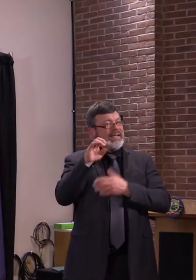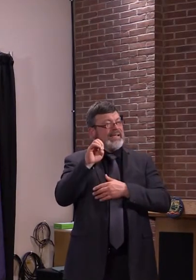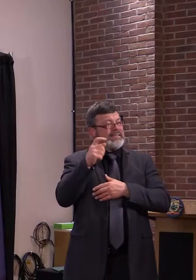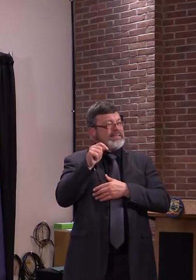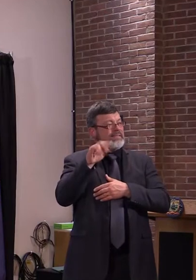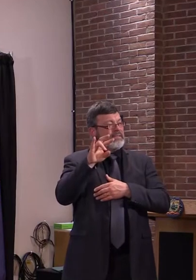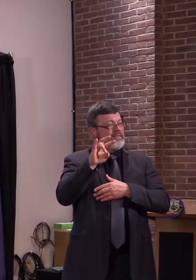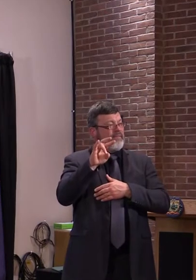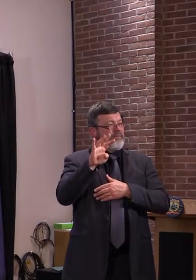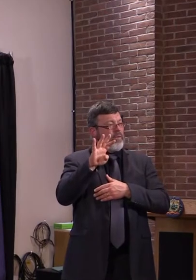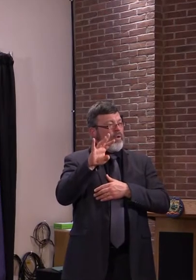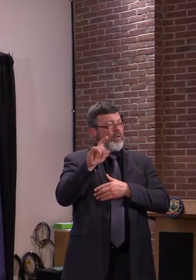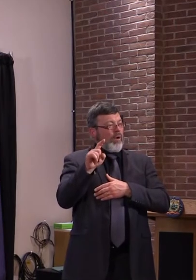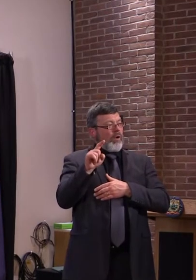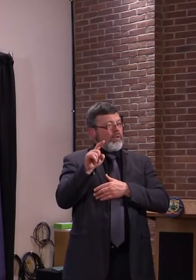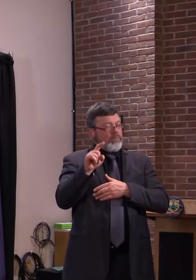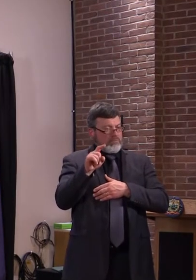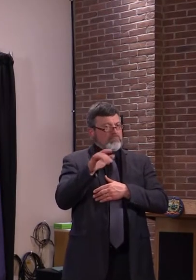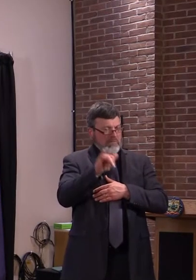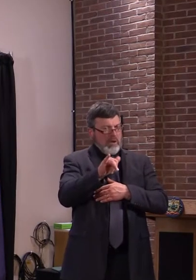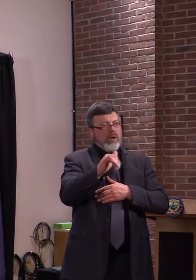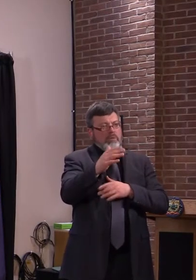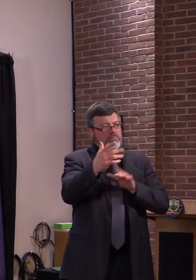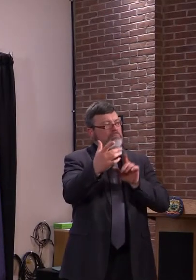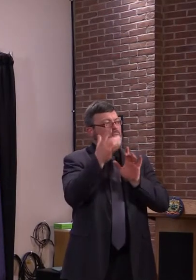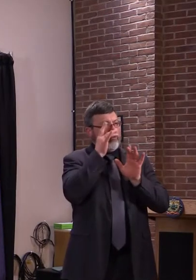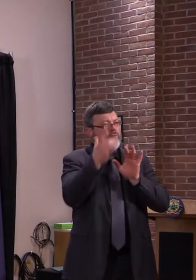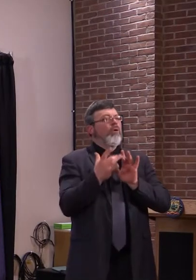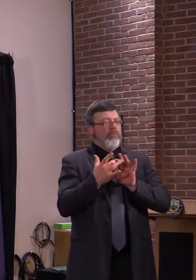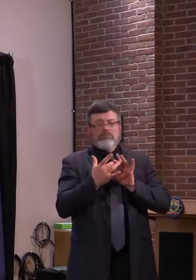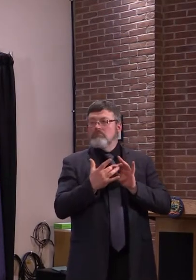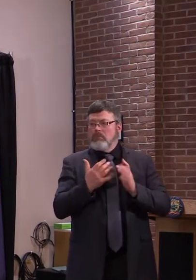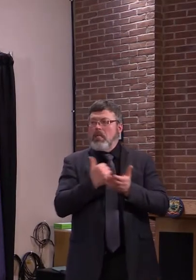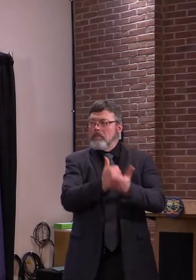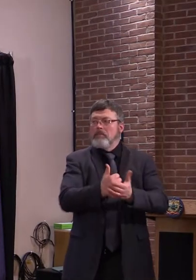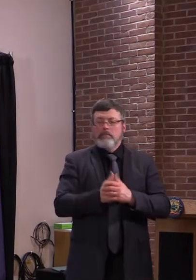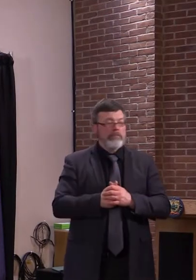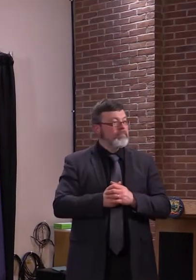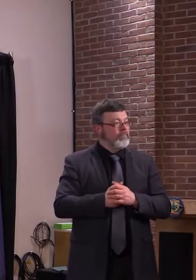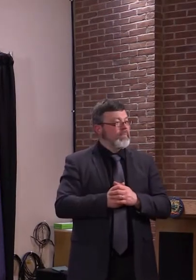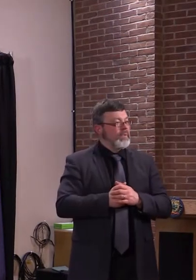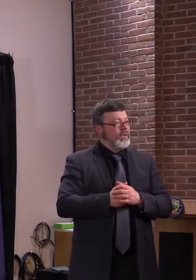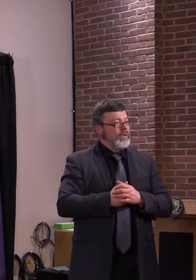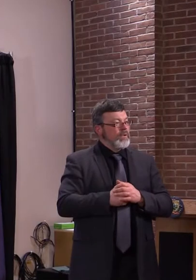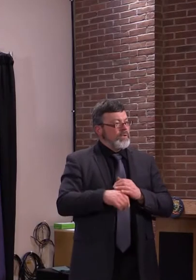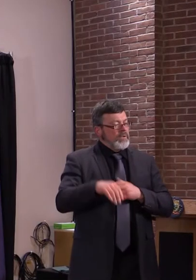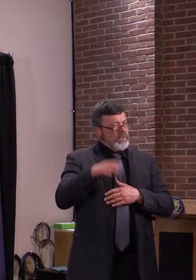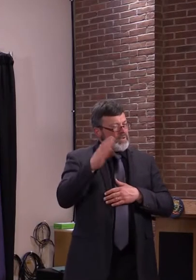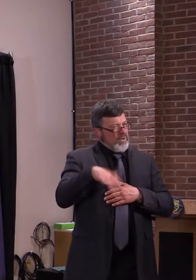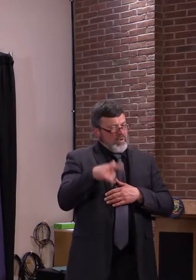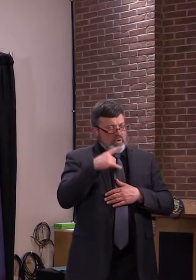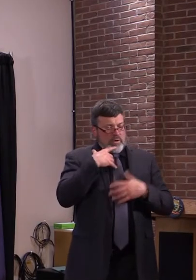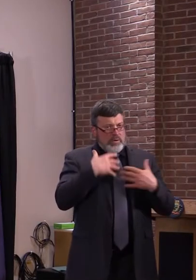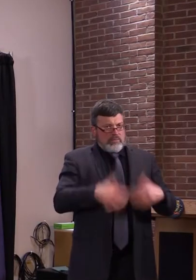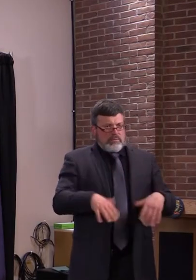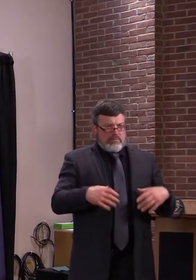This pandemic has been tough on all of us, both physically and emotionally. And now we are facing yet another time of uncertainty